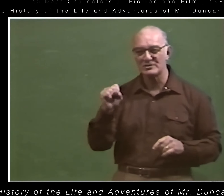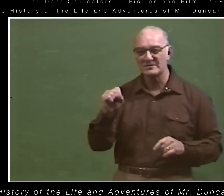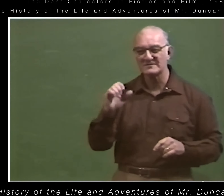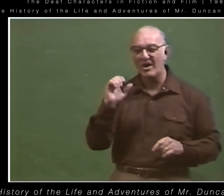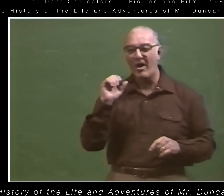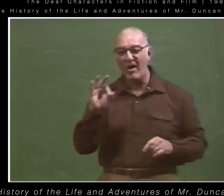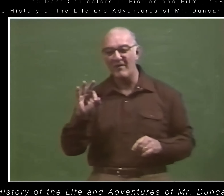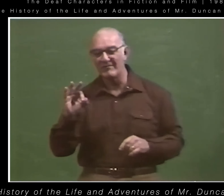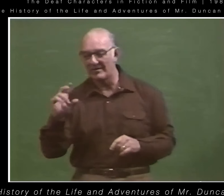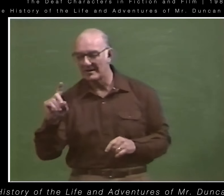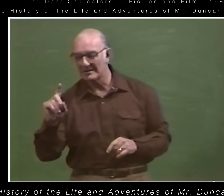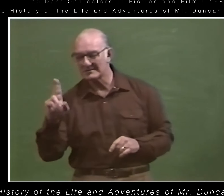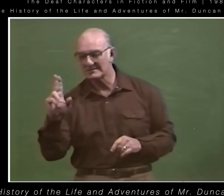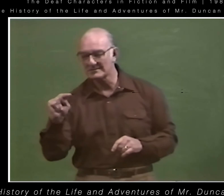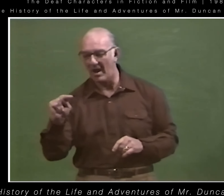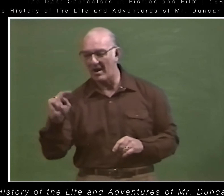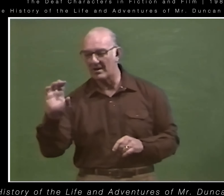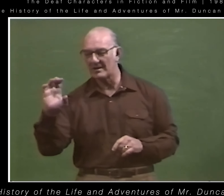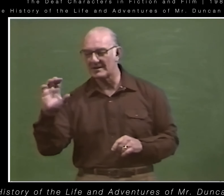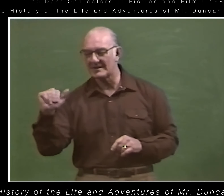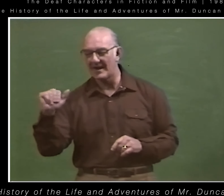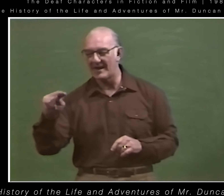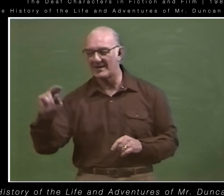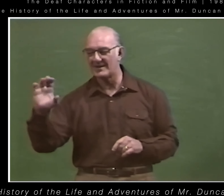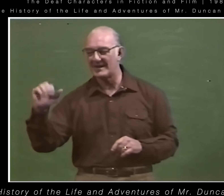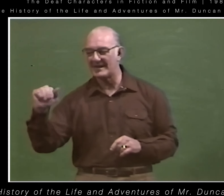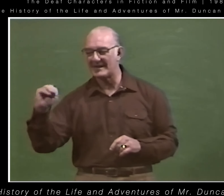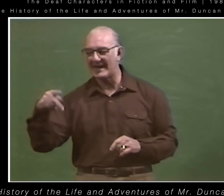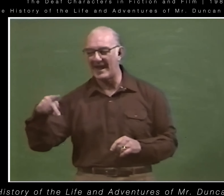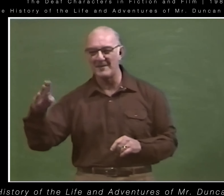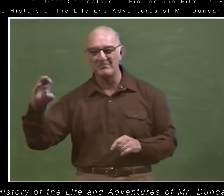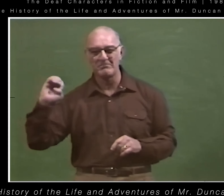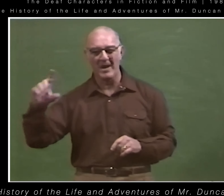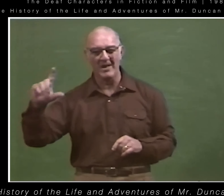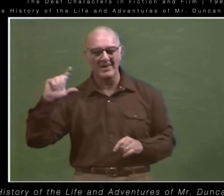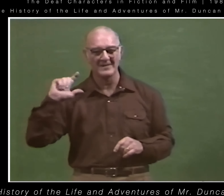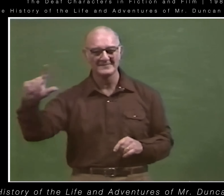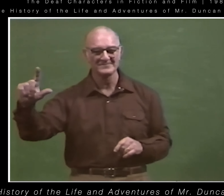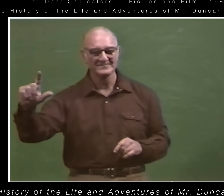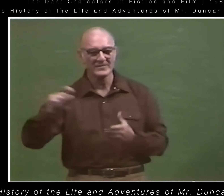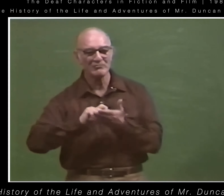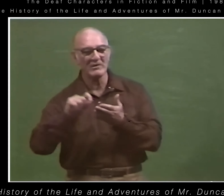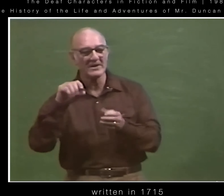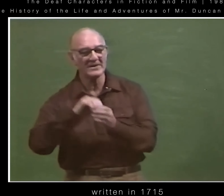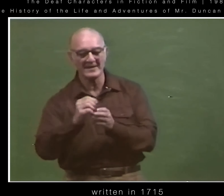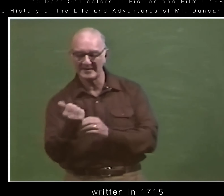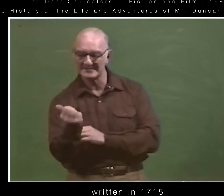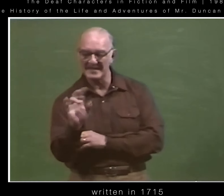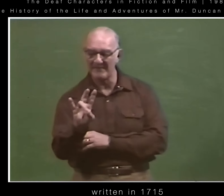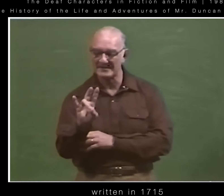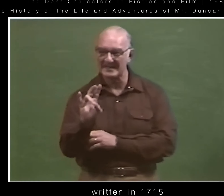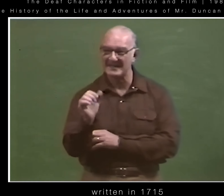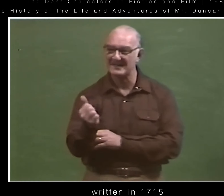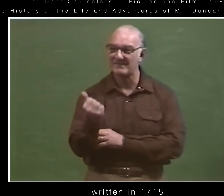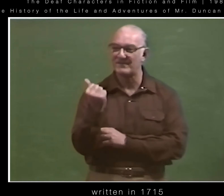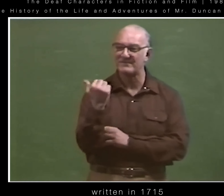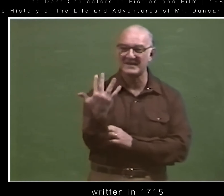Adventures of Duncan Campbell, written in